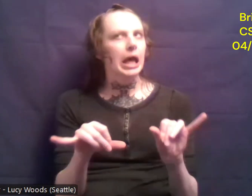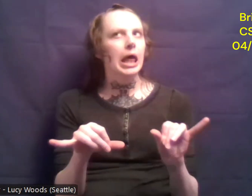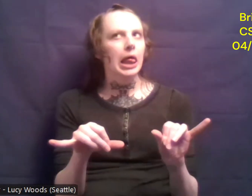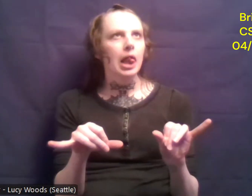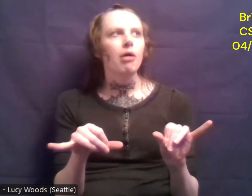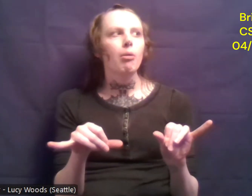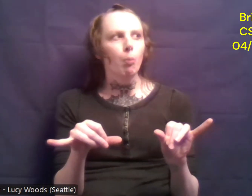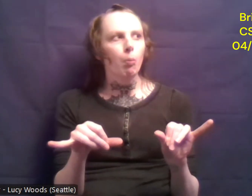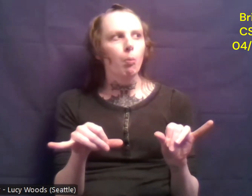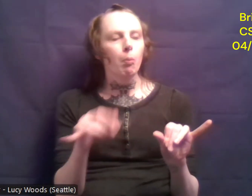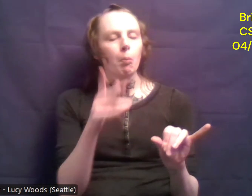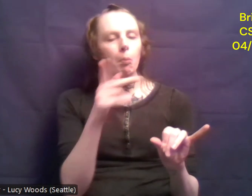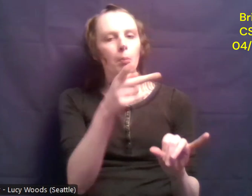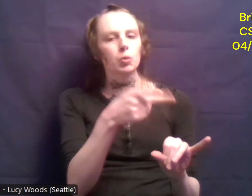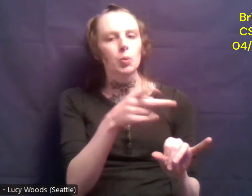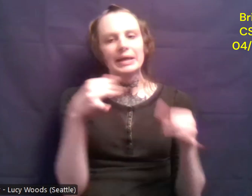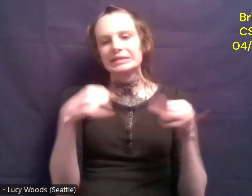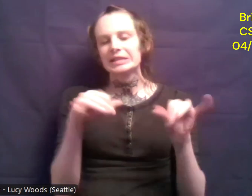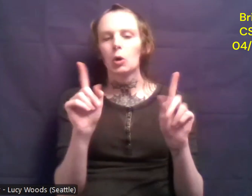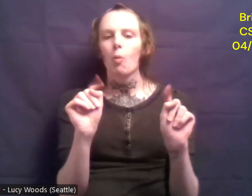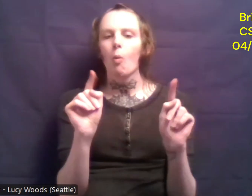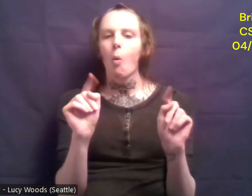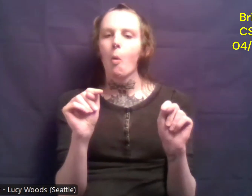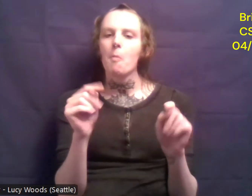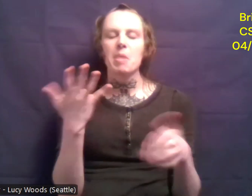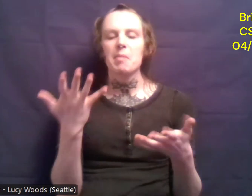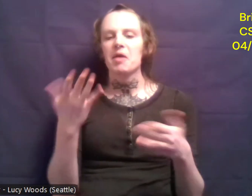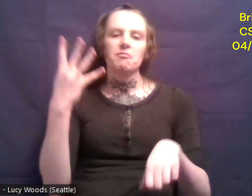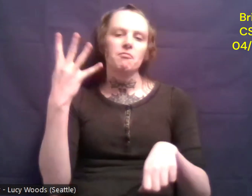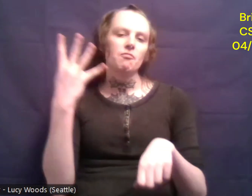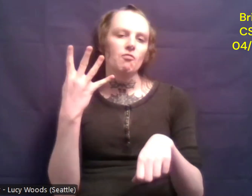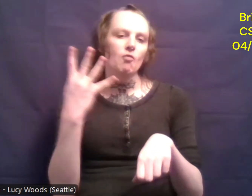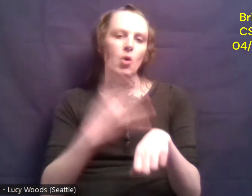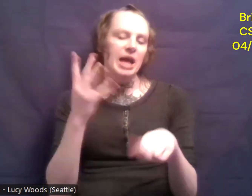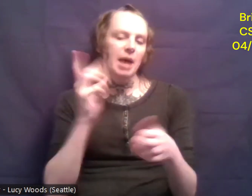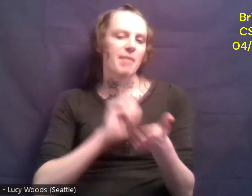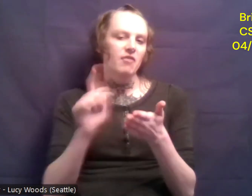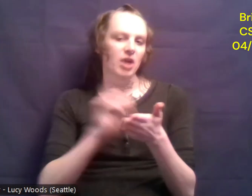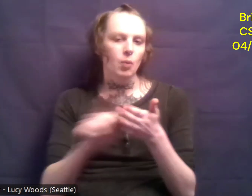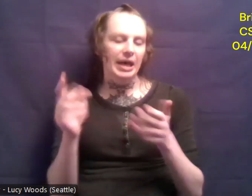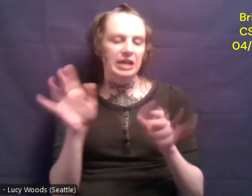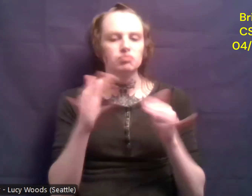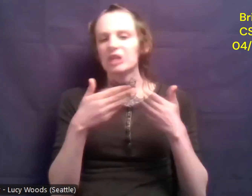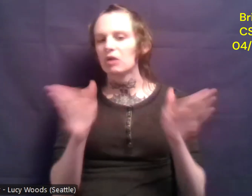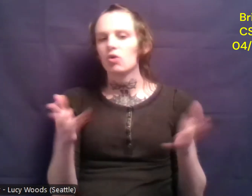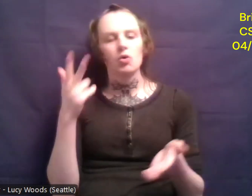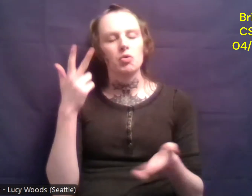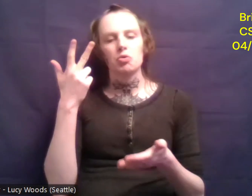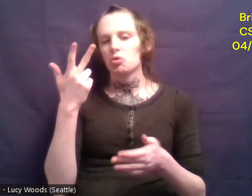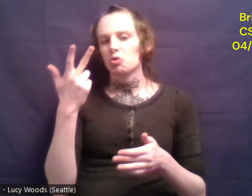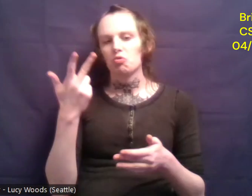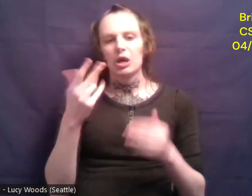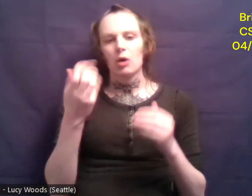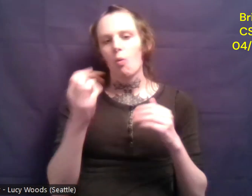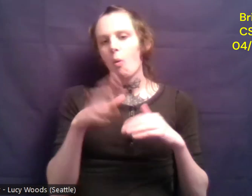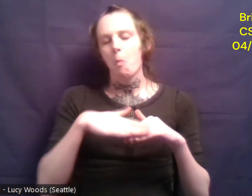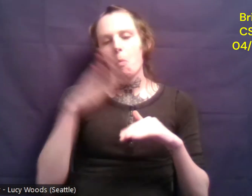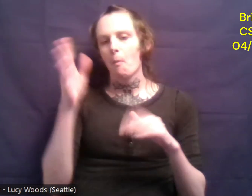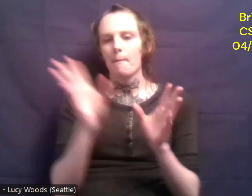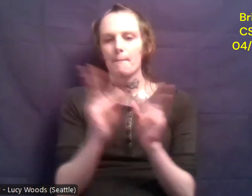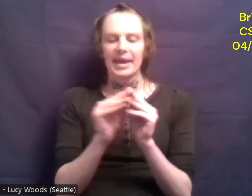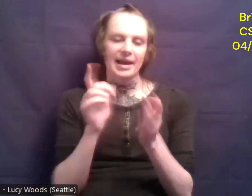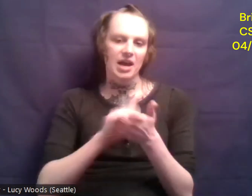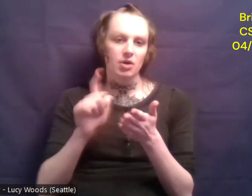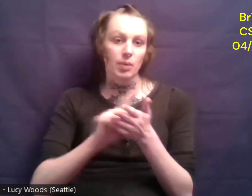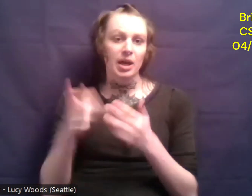least 4 meetings a week. Yeah, three is like their baseline, which is like I feel like now in my AA community, three is